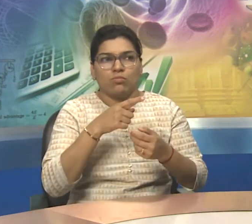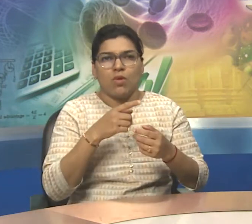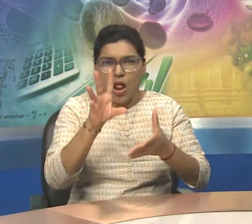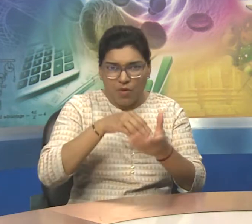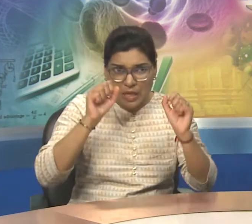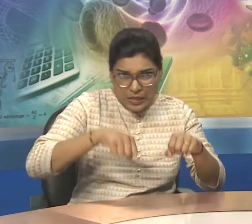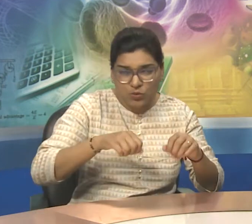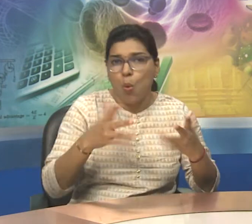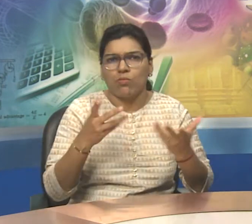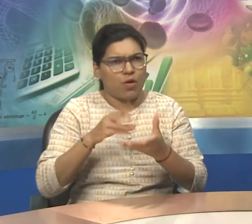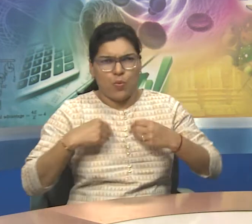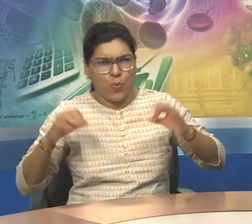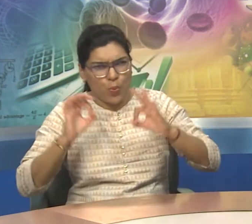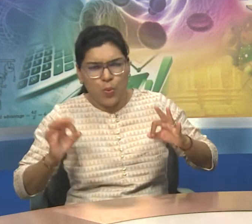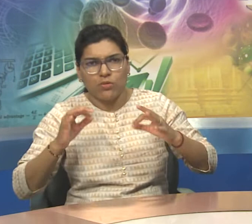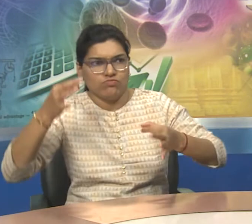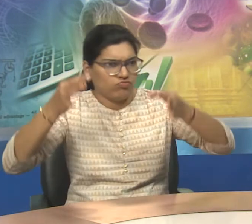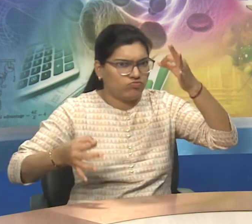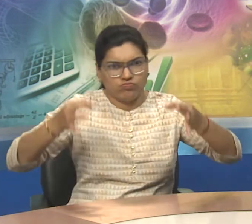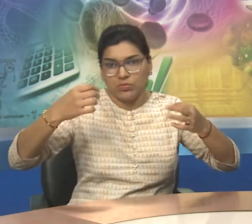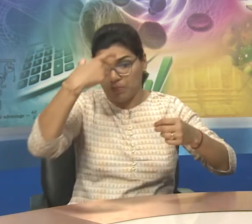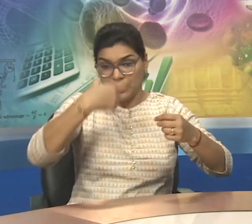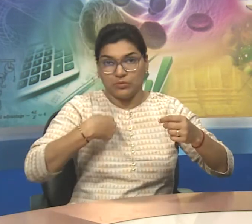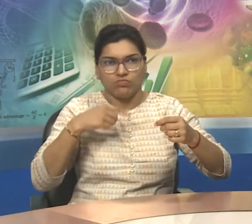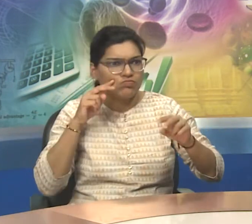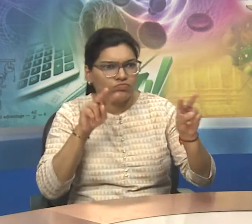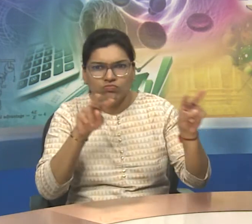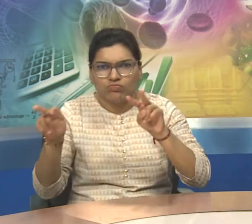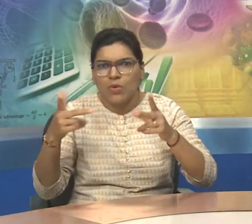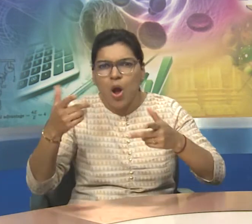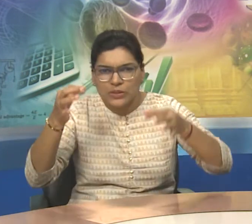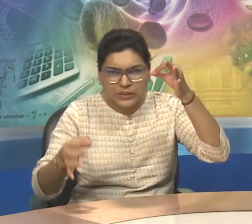Judiciary is related to law or